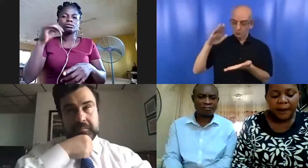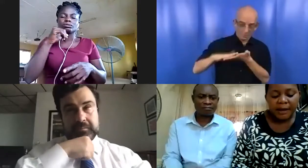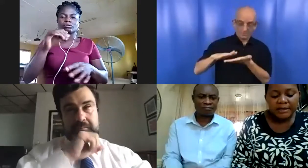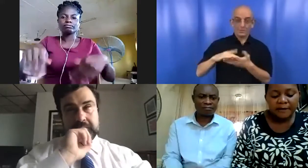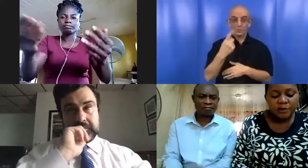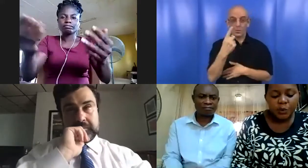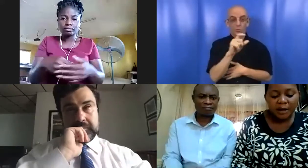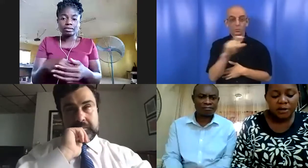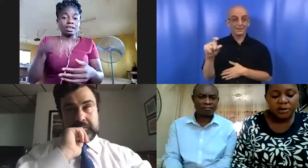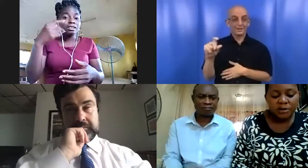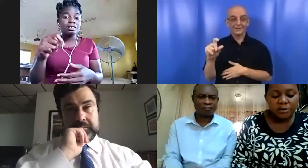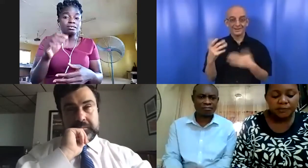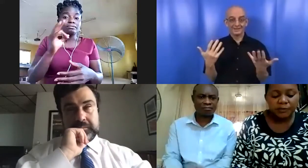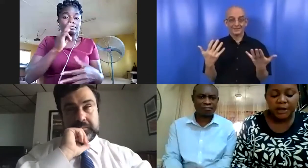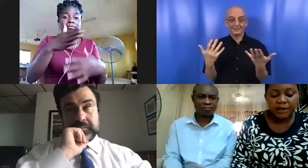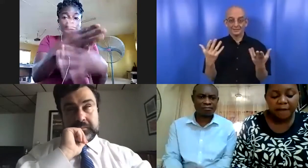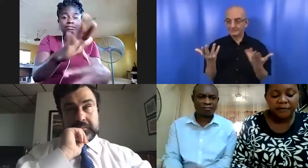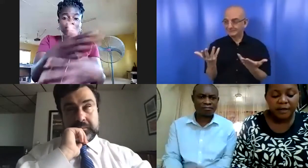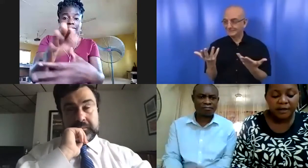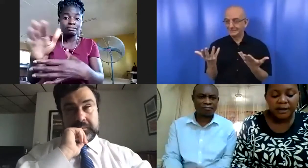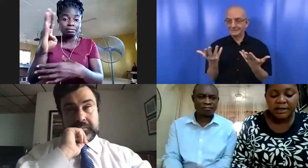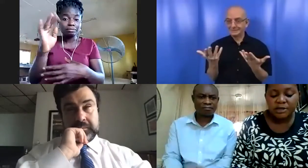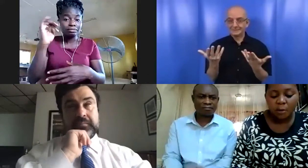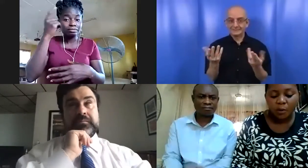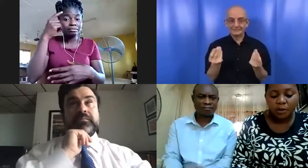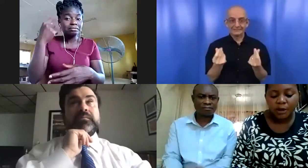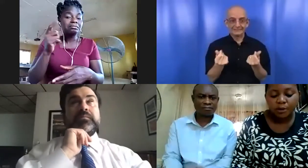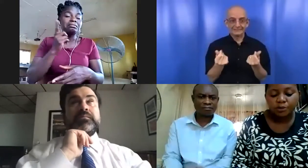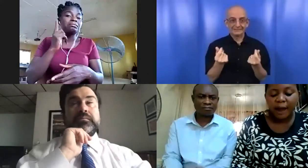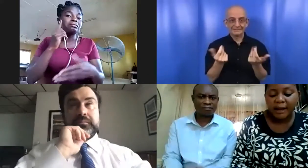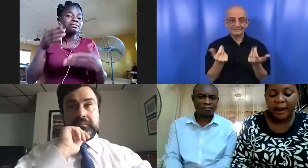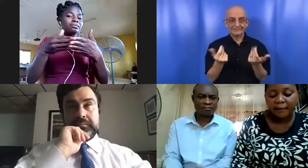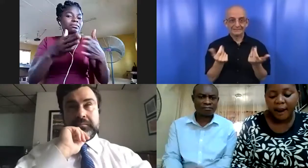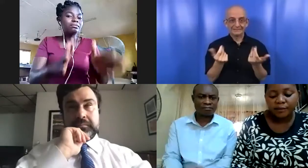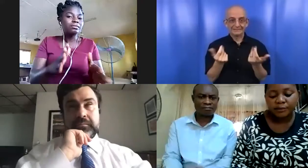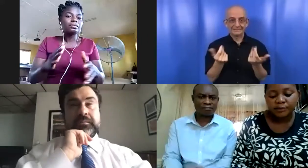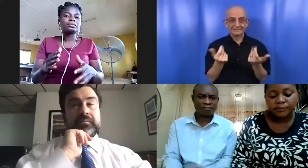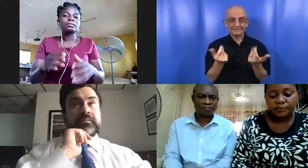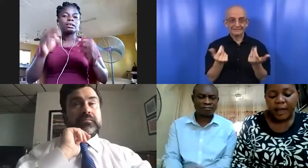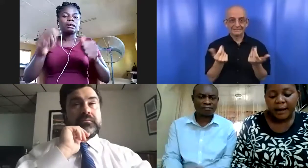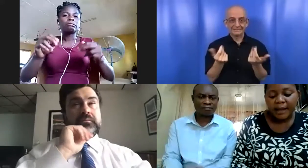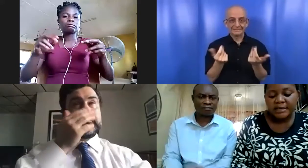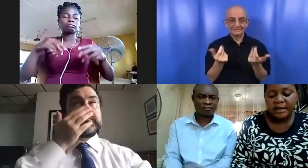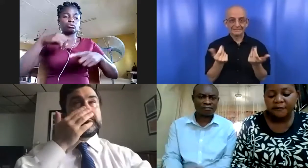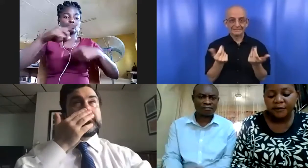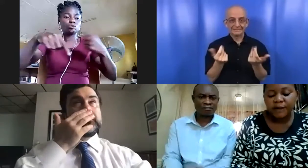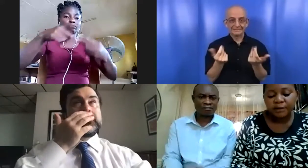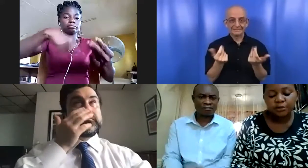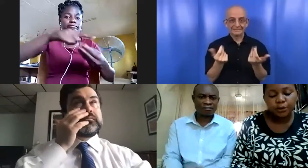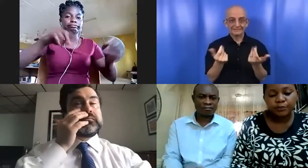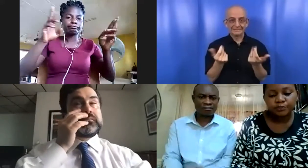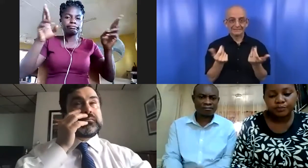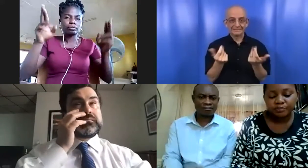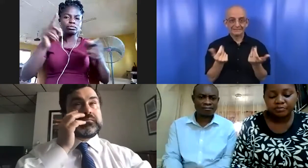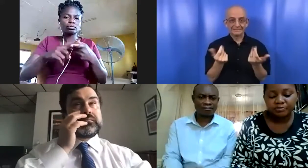The palliatives were not, the deaf needed someone they could rally around, and I easily feel that